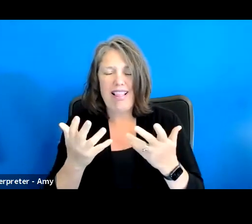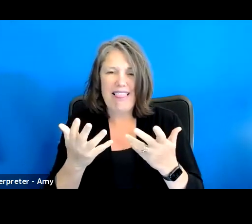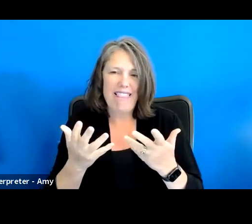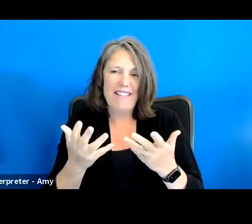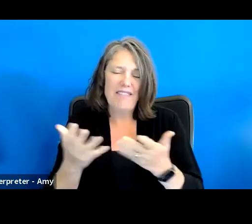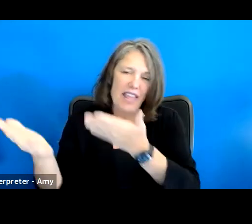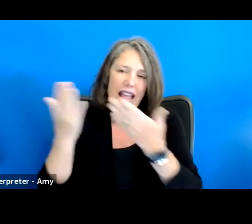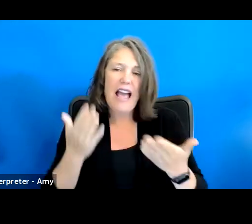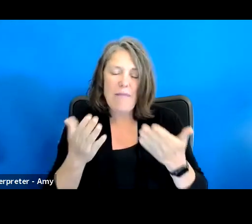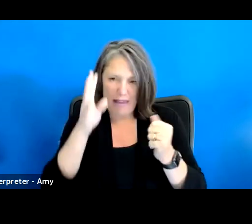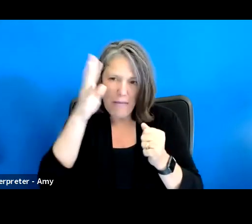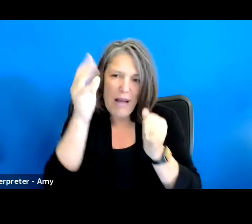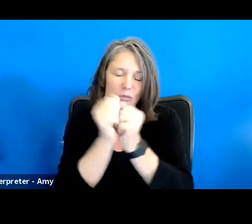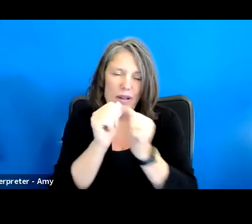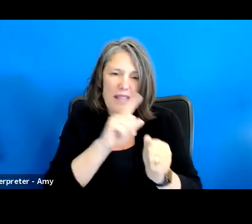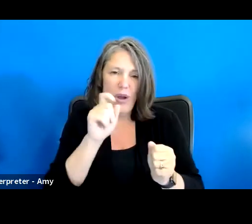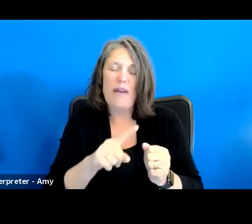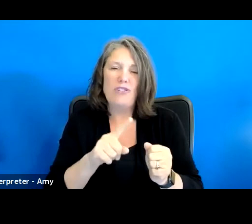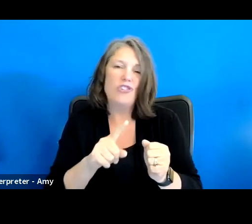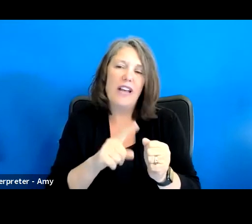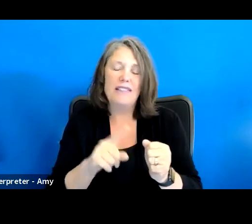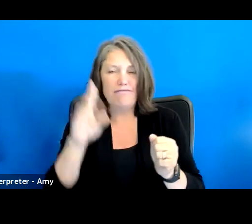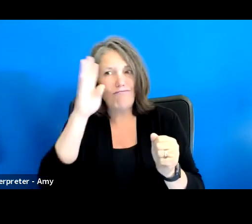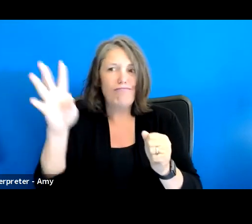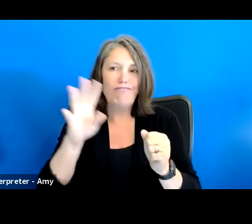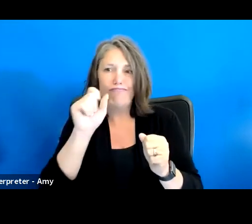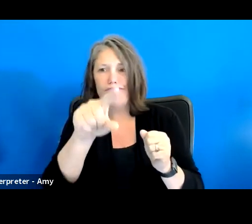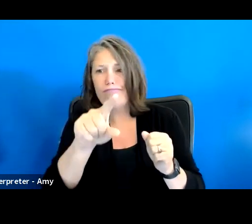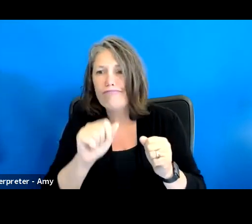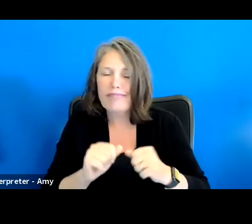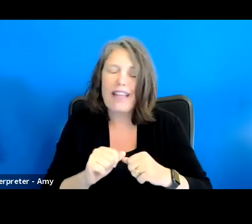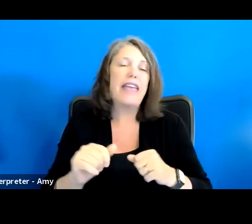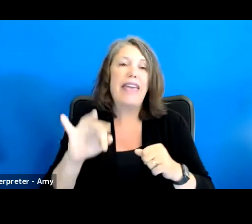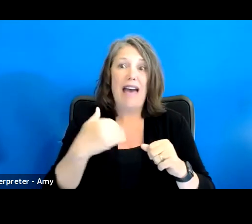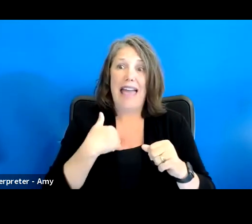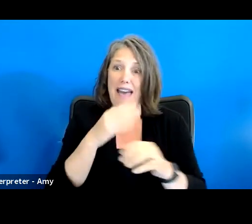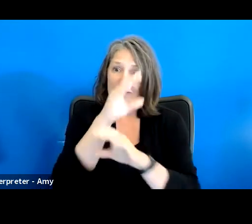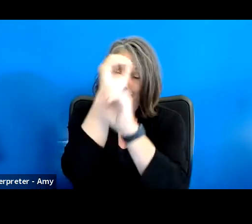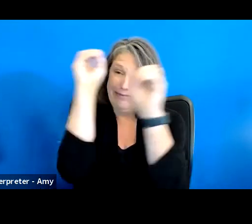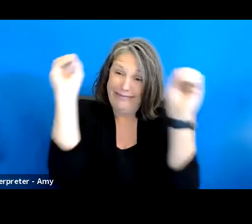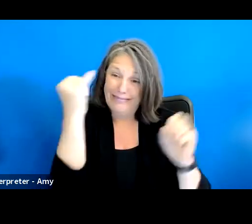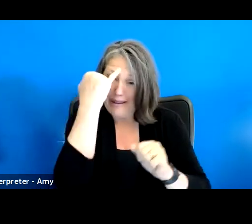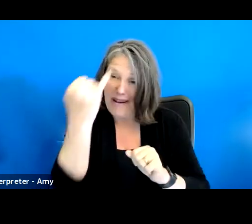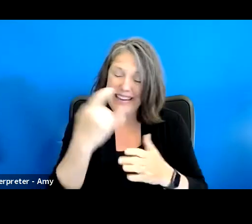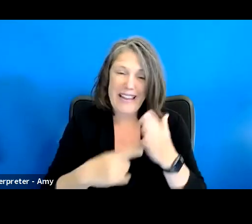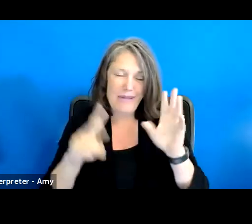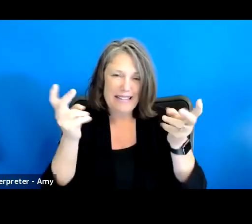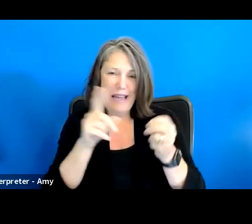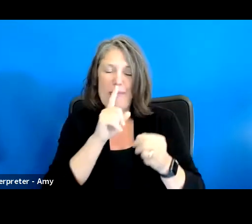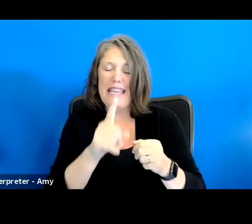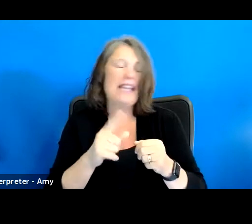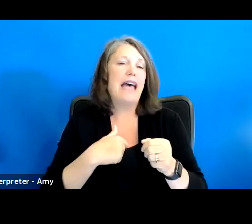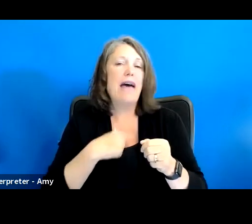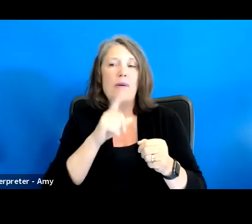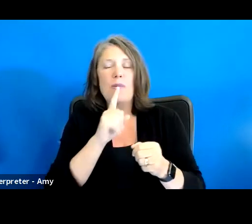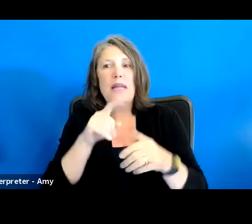coming up with the questions off the top of my head. If I have no idea what the topic is and I'm really